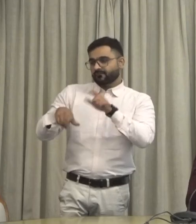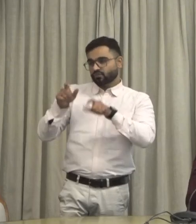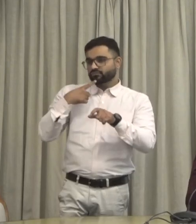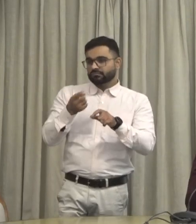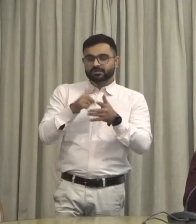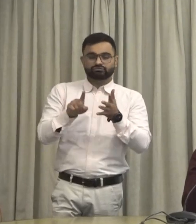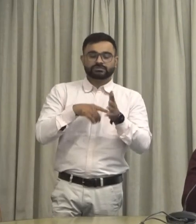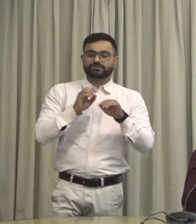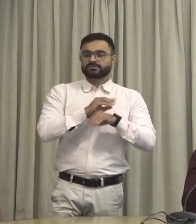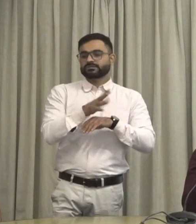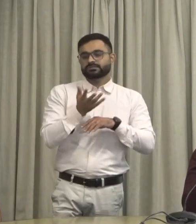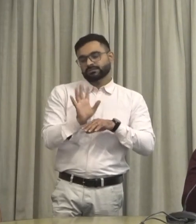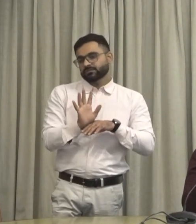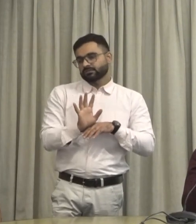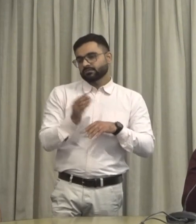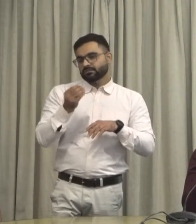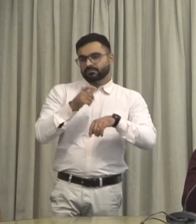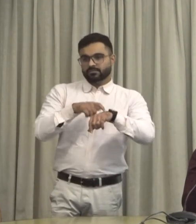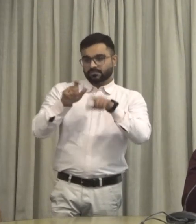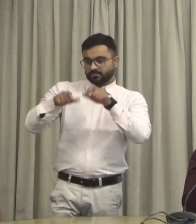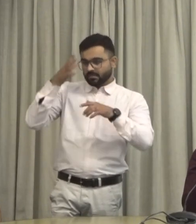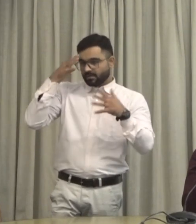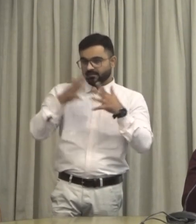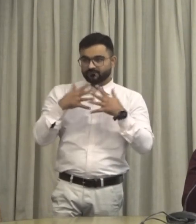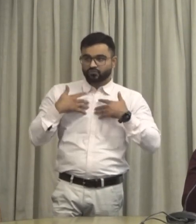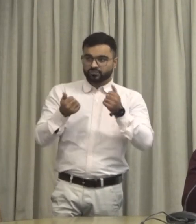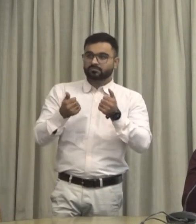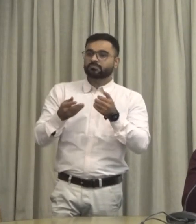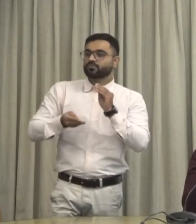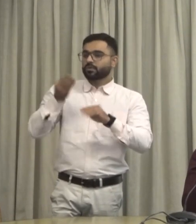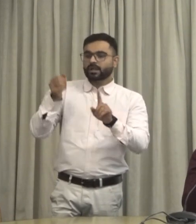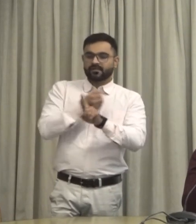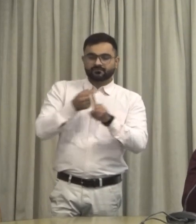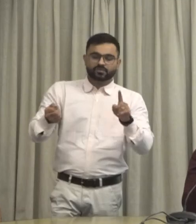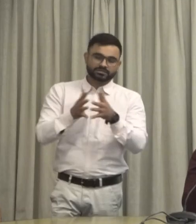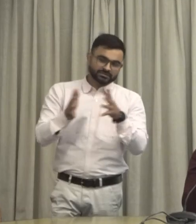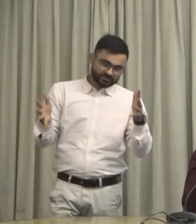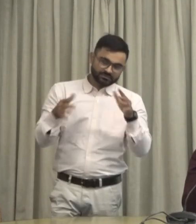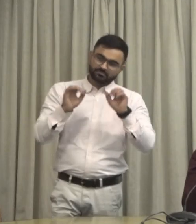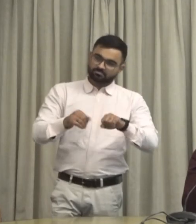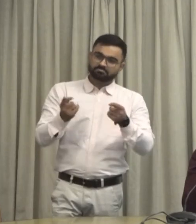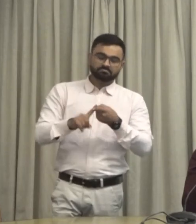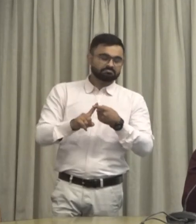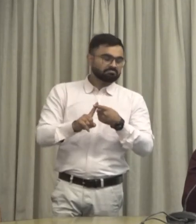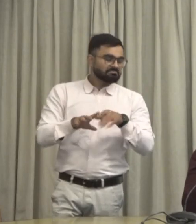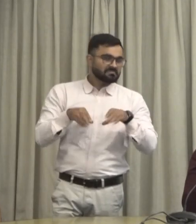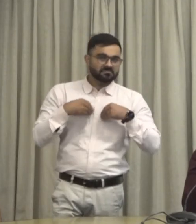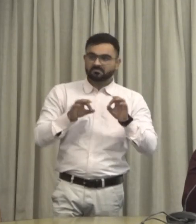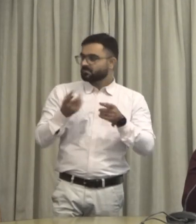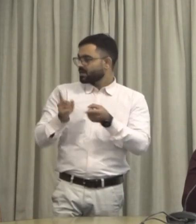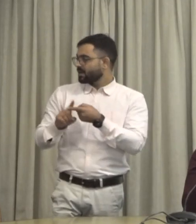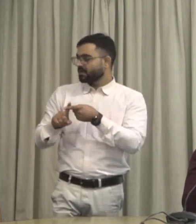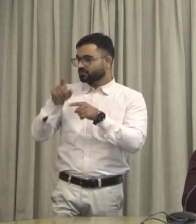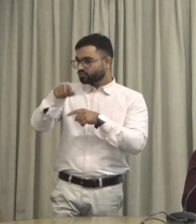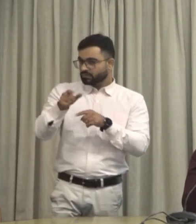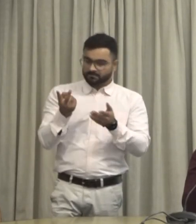get rid of them, especially sometimes persons with mental health illnesses also get very violent and all, and it's unpredictable. So in those cases,